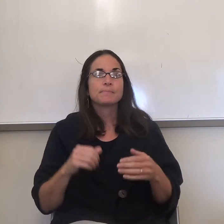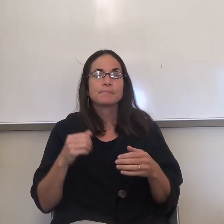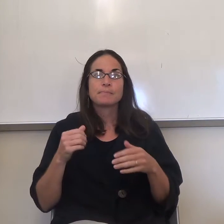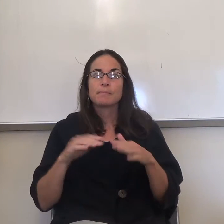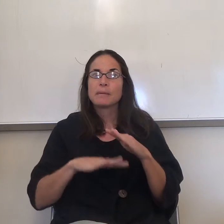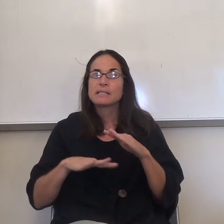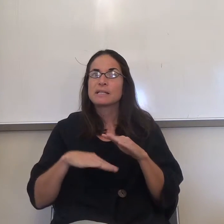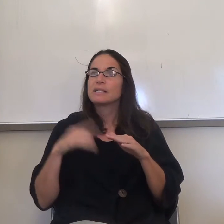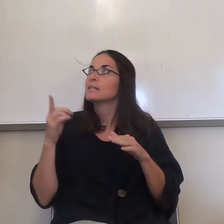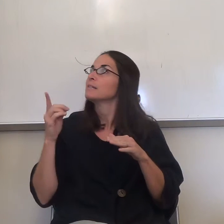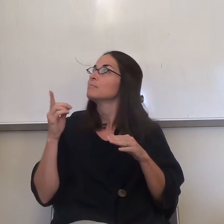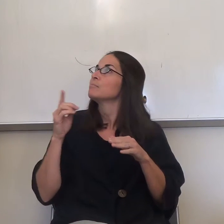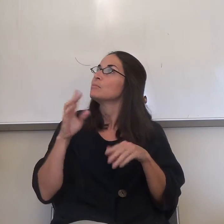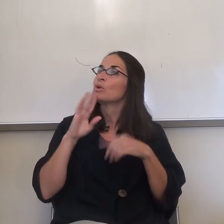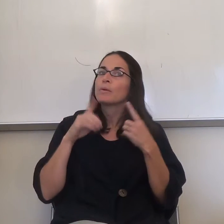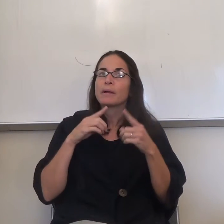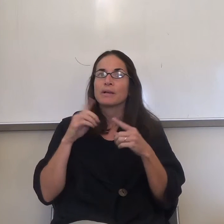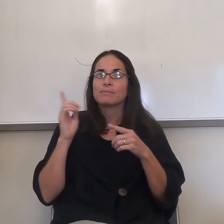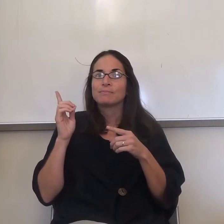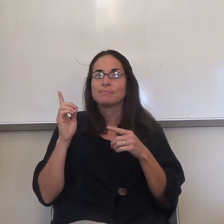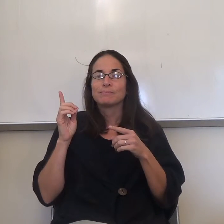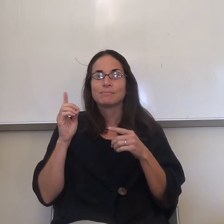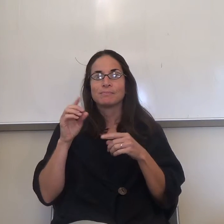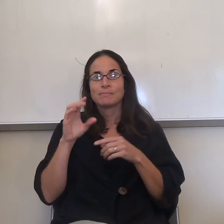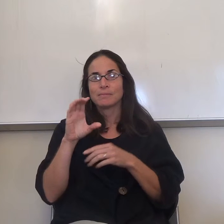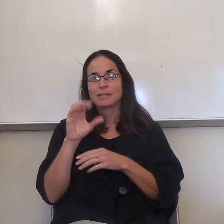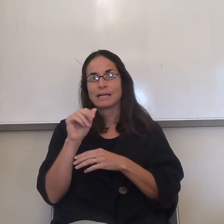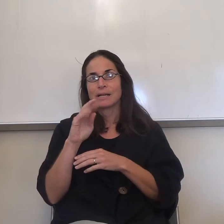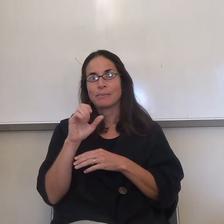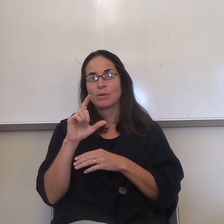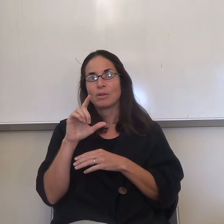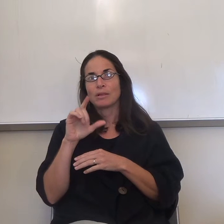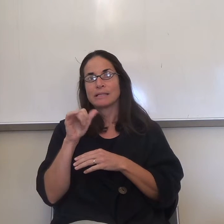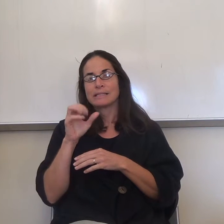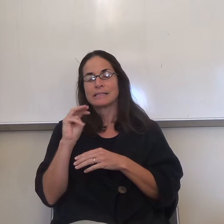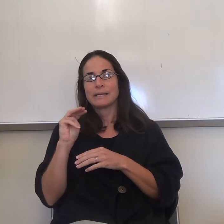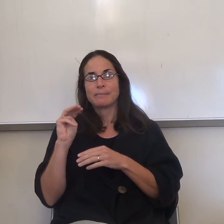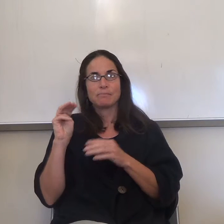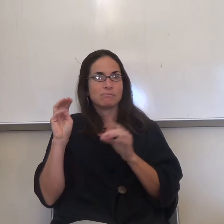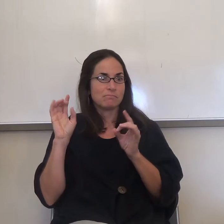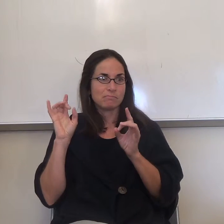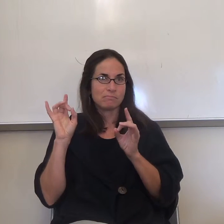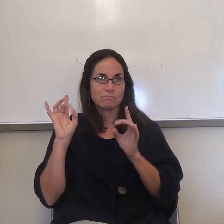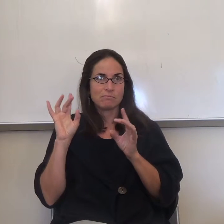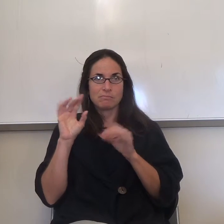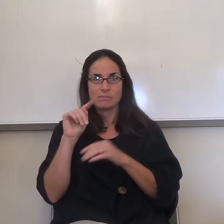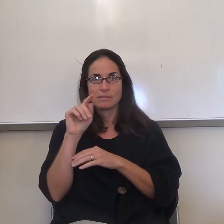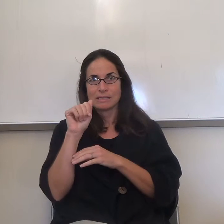how it's basically taboo in today's society and it's a monstrous crime. And that according to ancient Greek